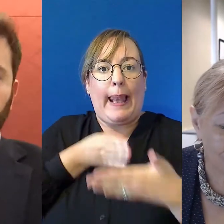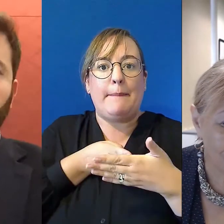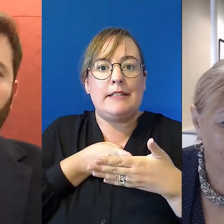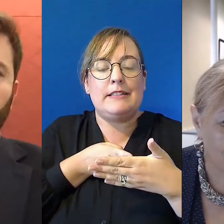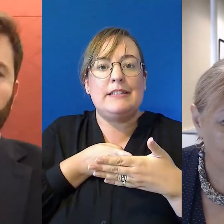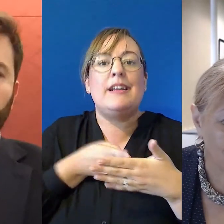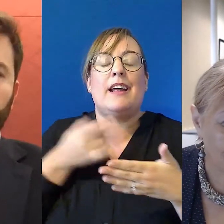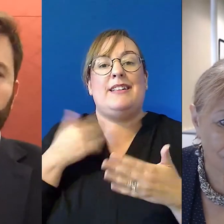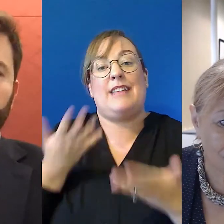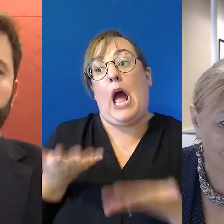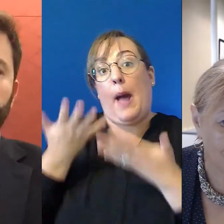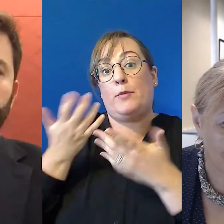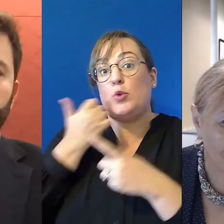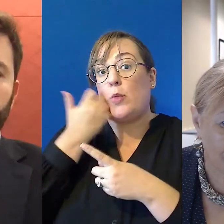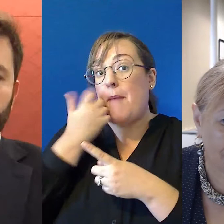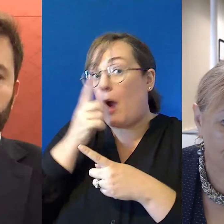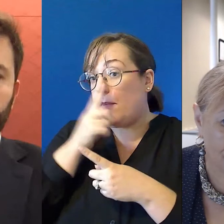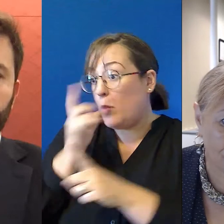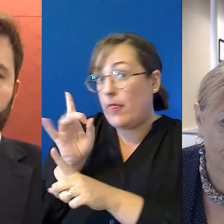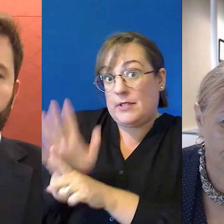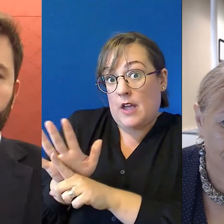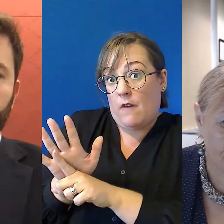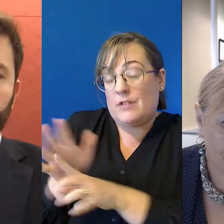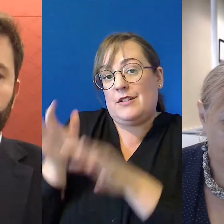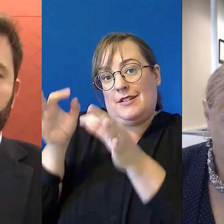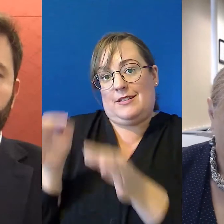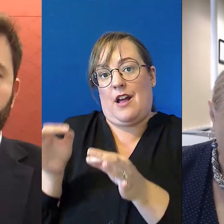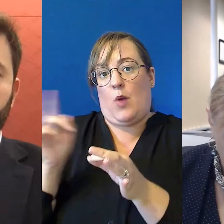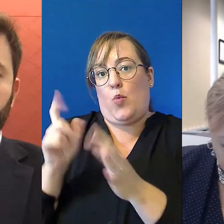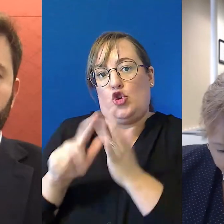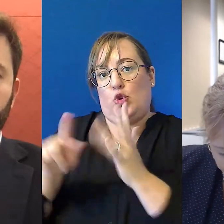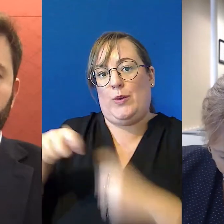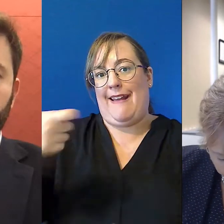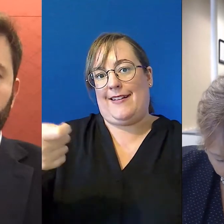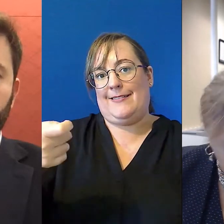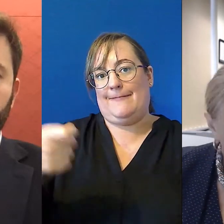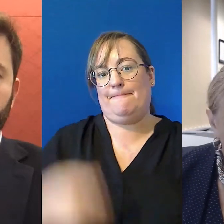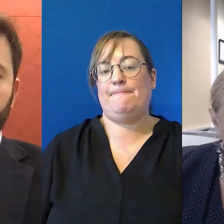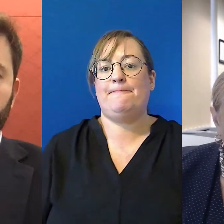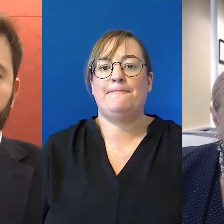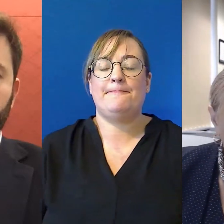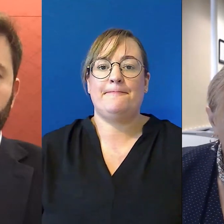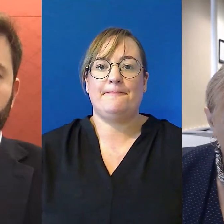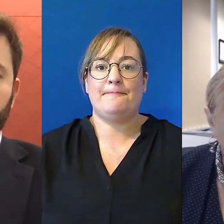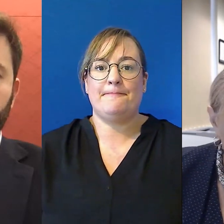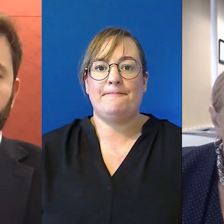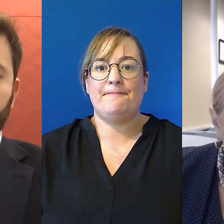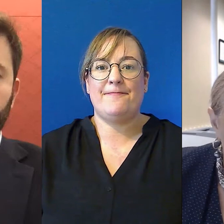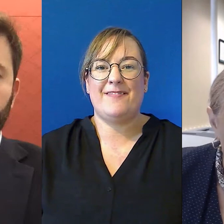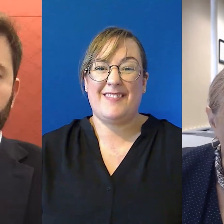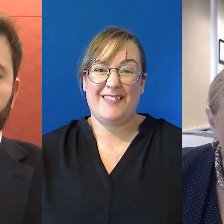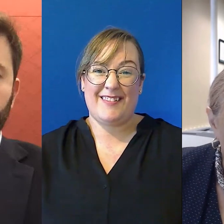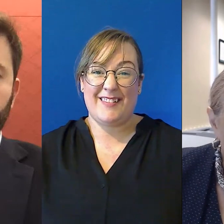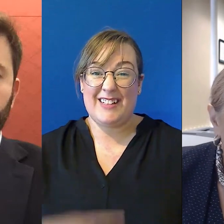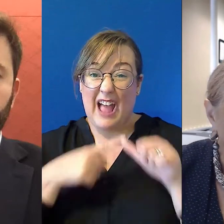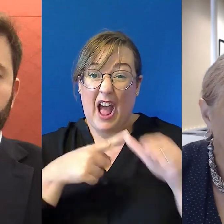the Indigenous peoples themselves to decide how to resolve those challenges. Have I answered your